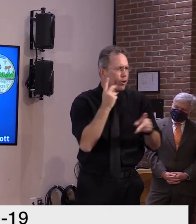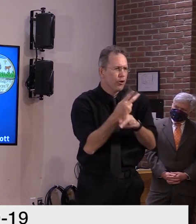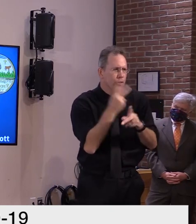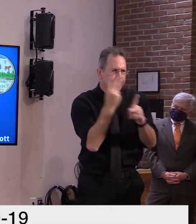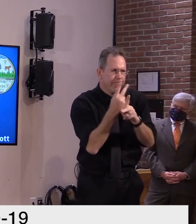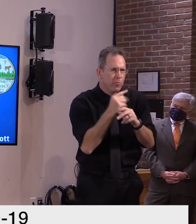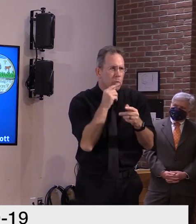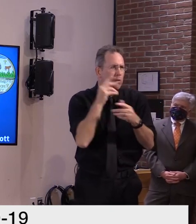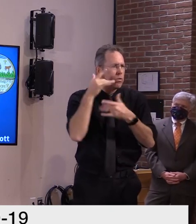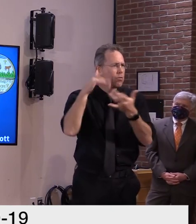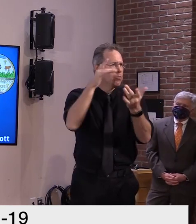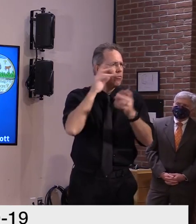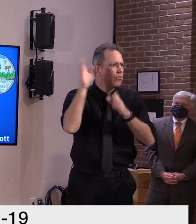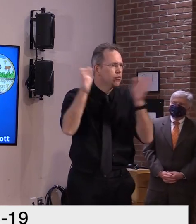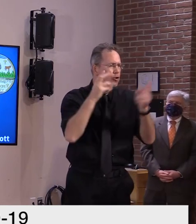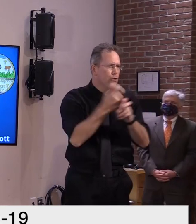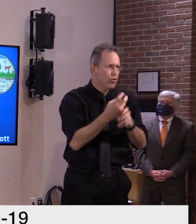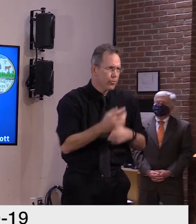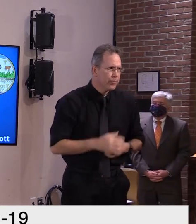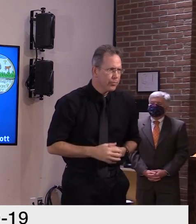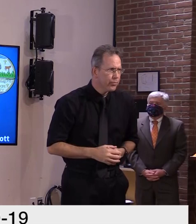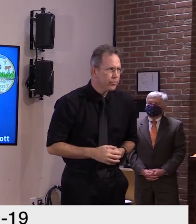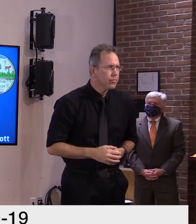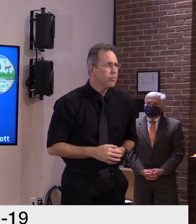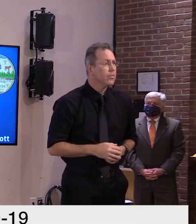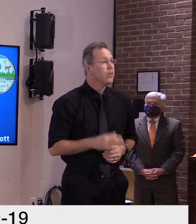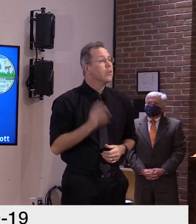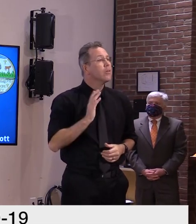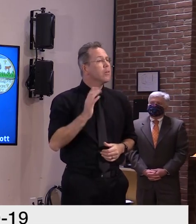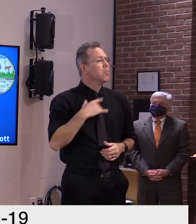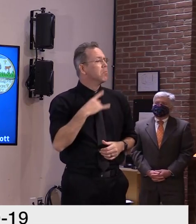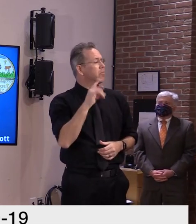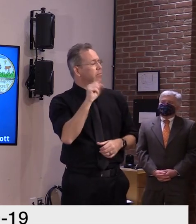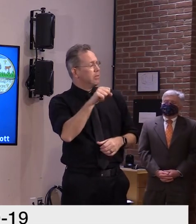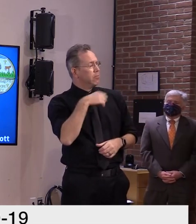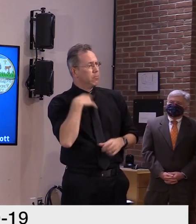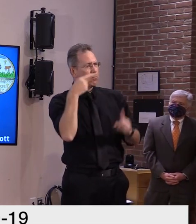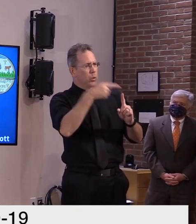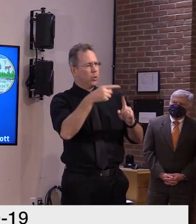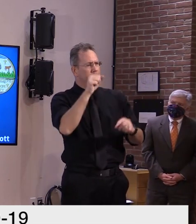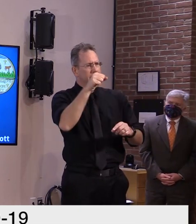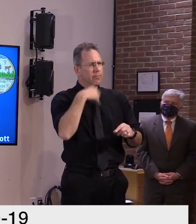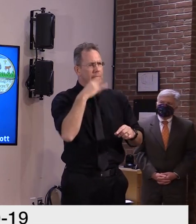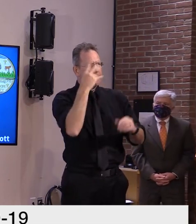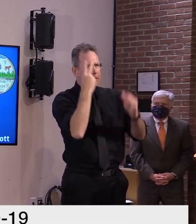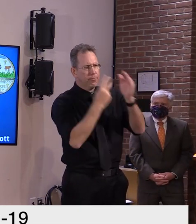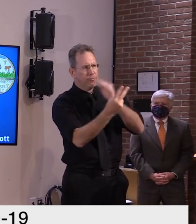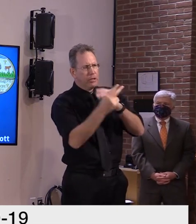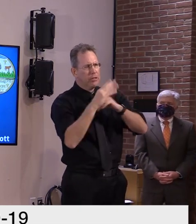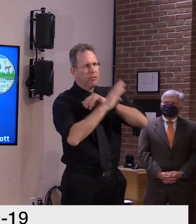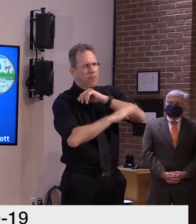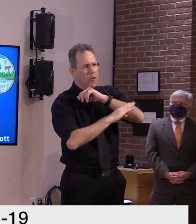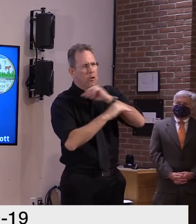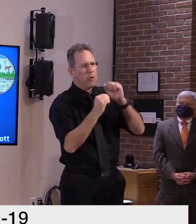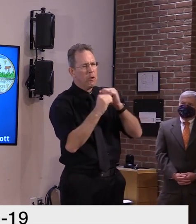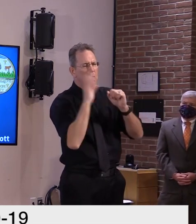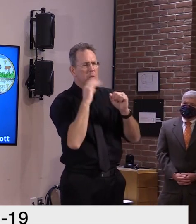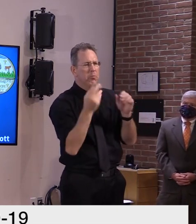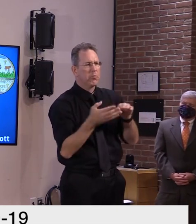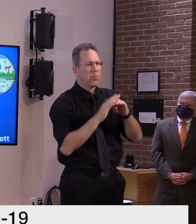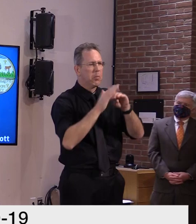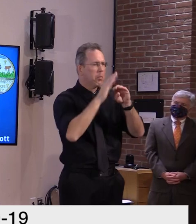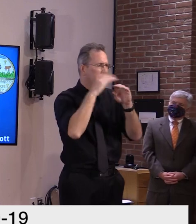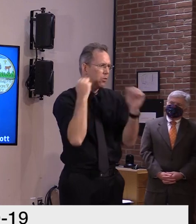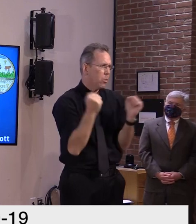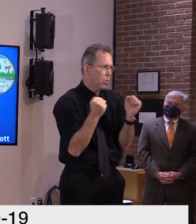being indoors just provides more of an environment that the virus thrives in with regard to the drier